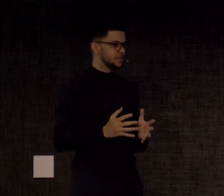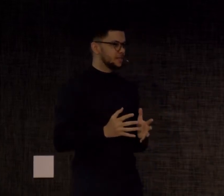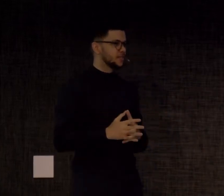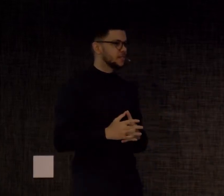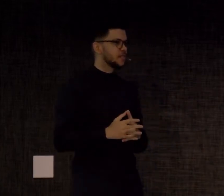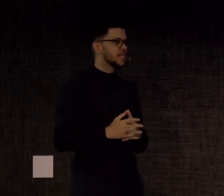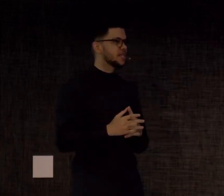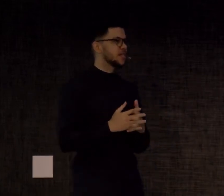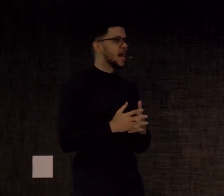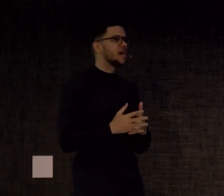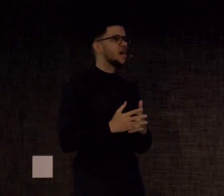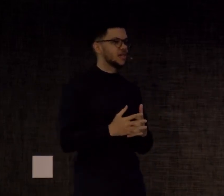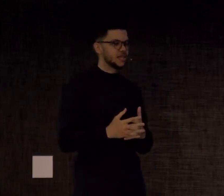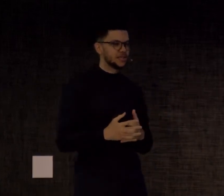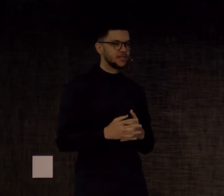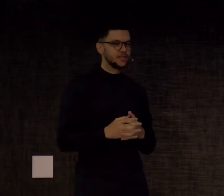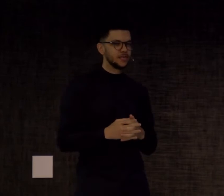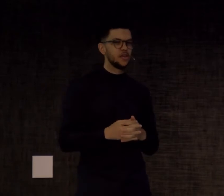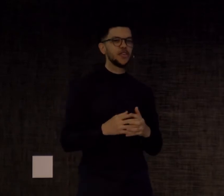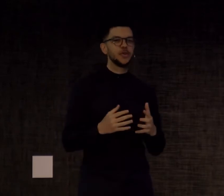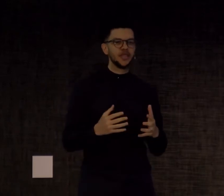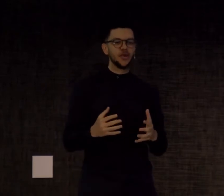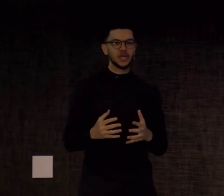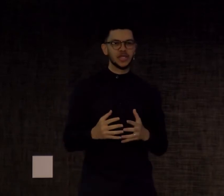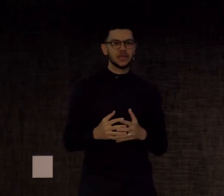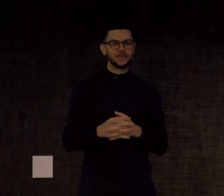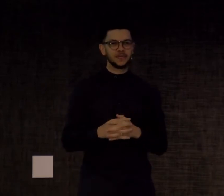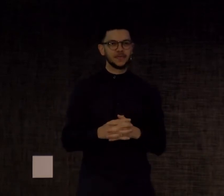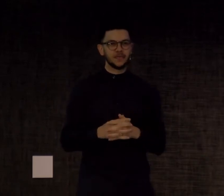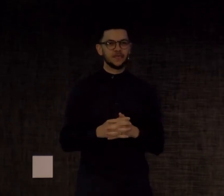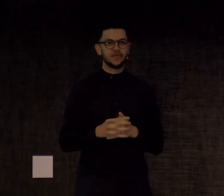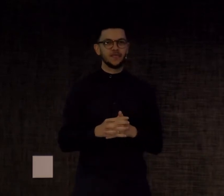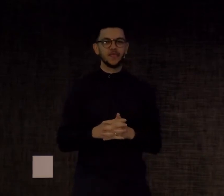Orthodoxy is the die-hard of human thought.